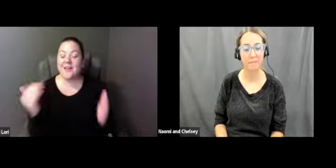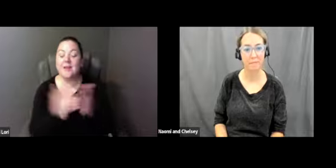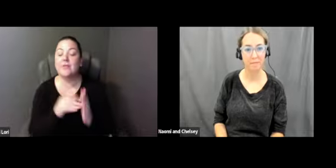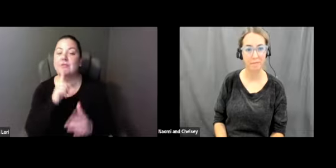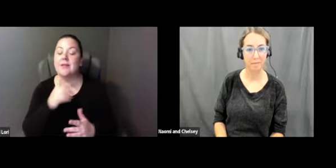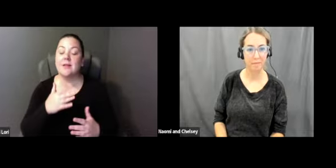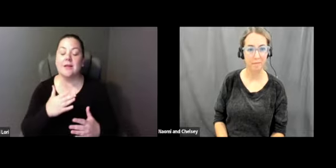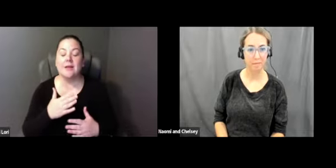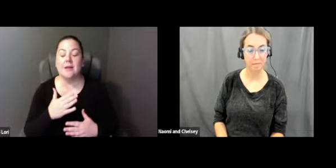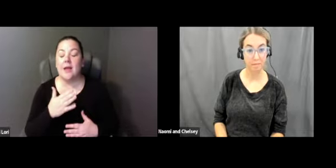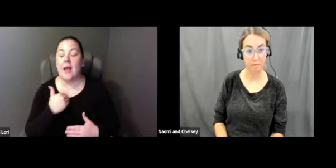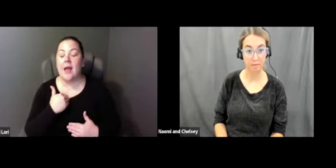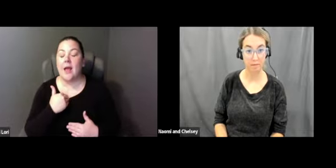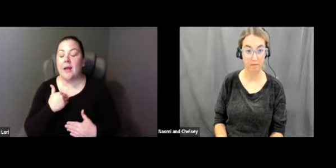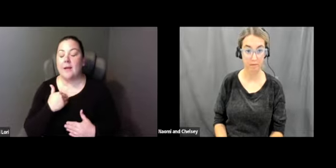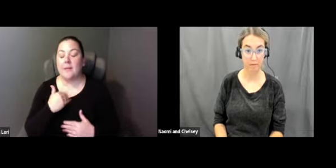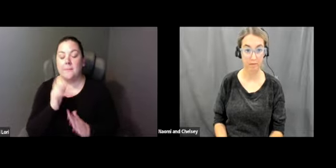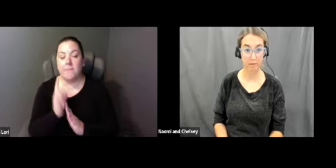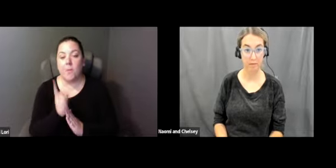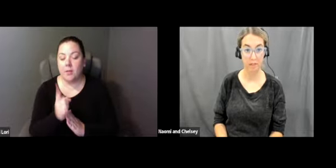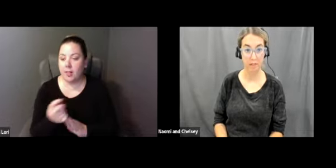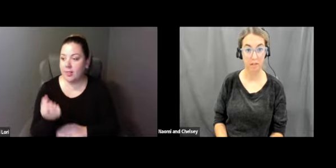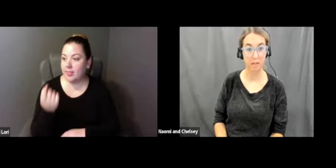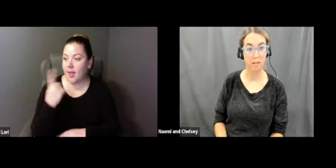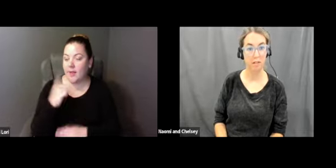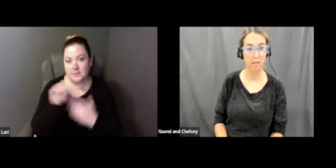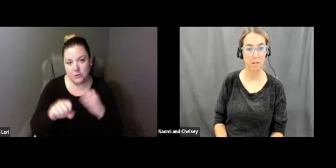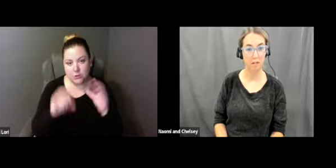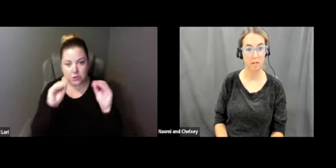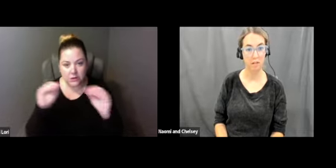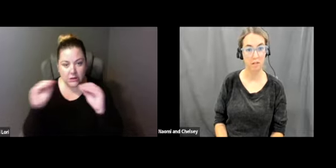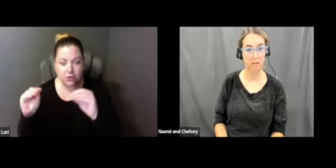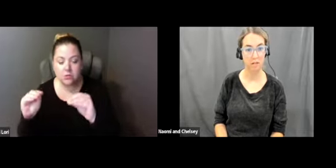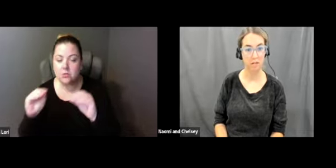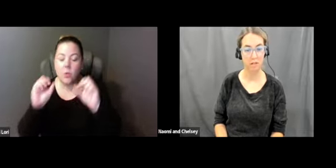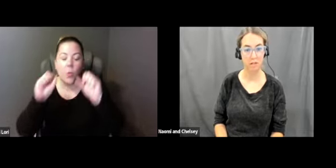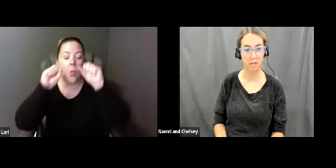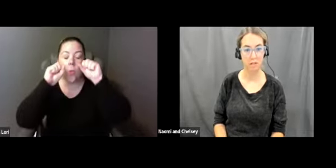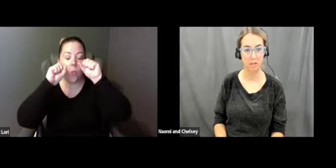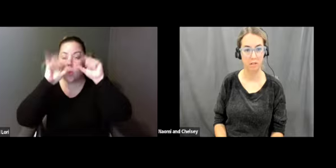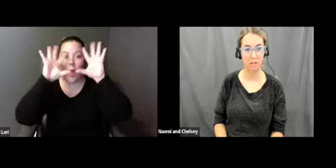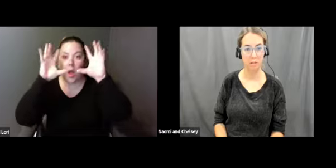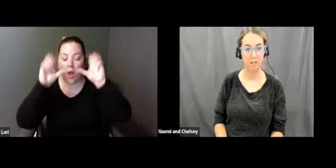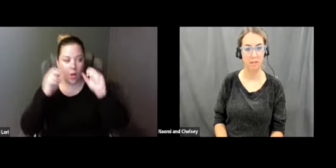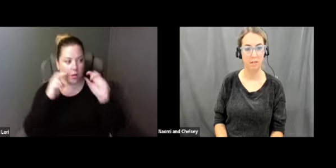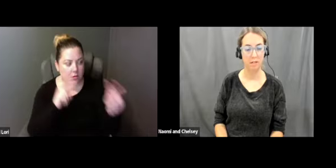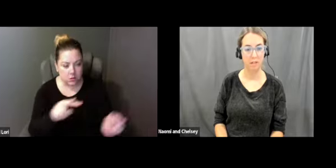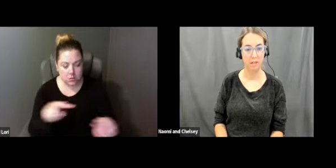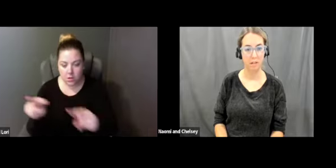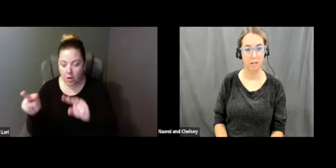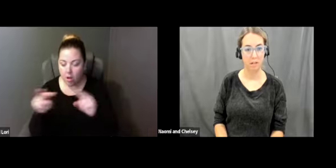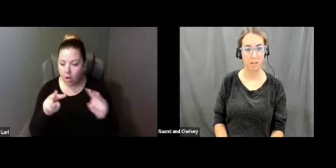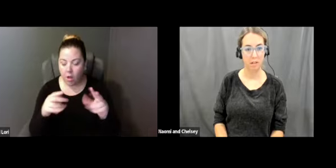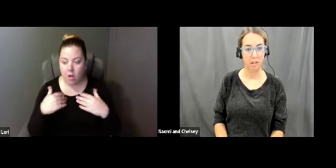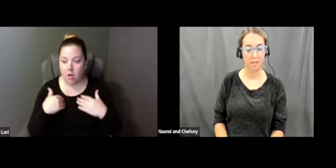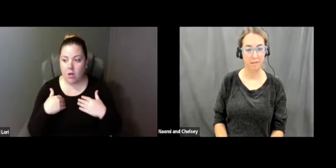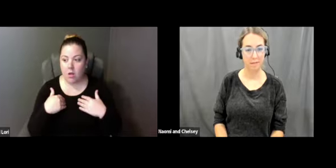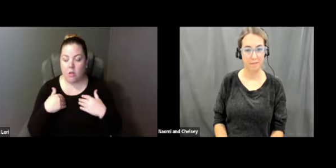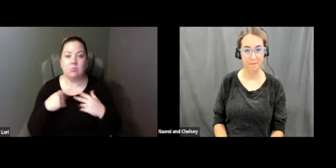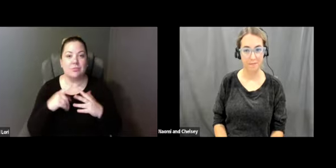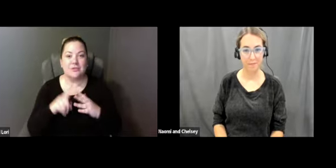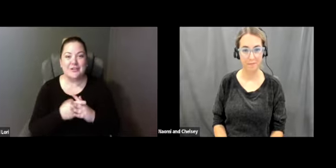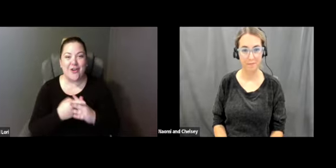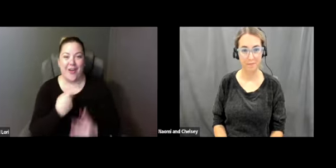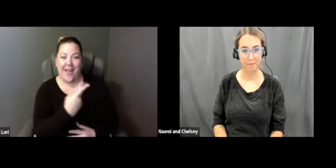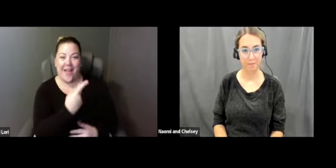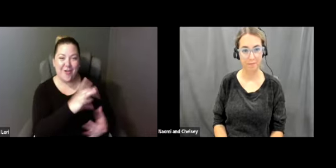last semester. It was so impactful and meaningful and really led me down this path with you, but it's stuck with